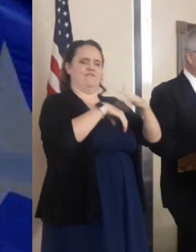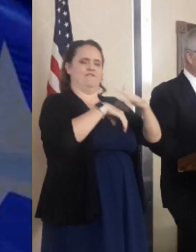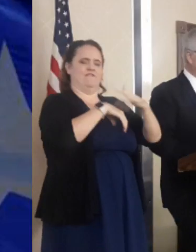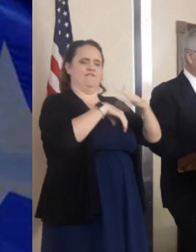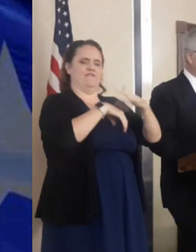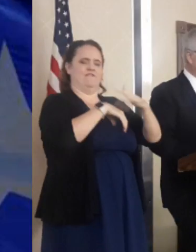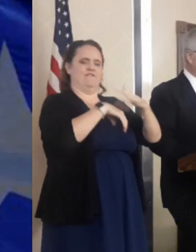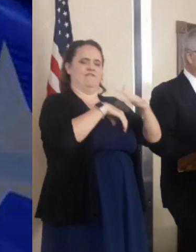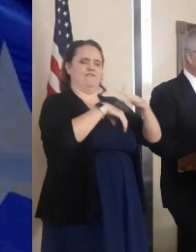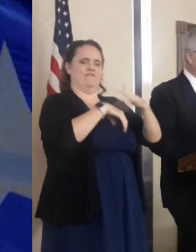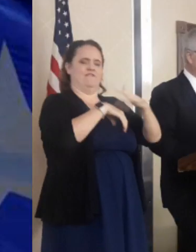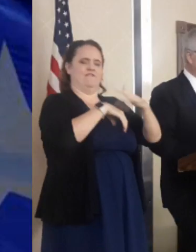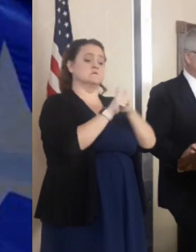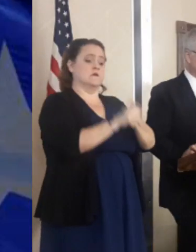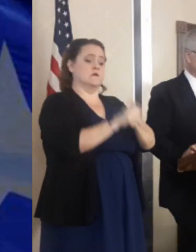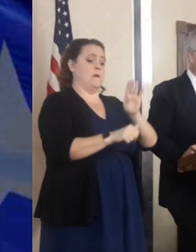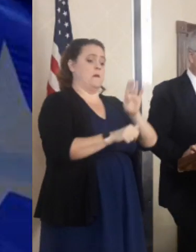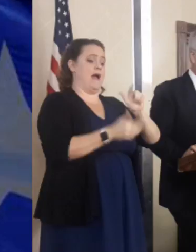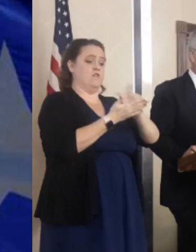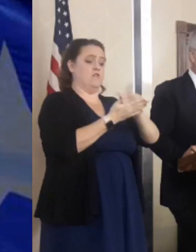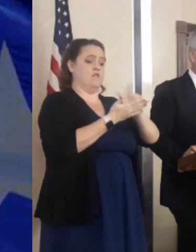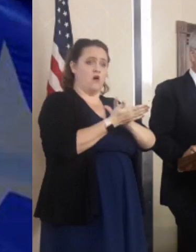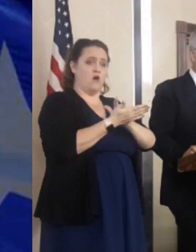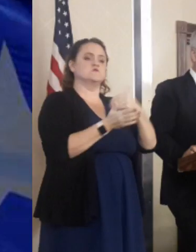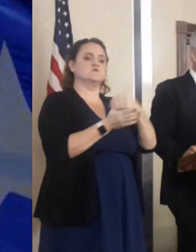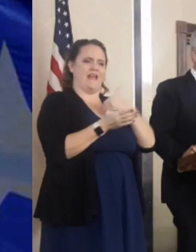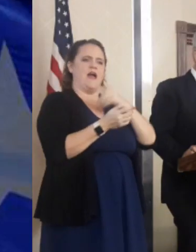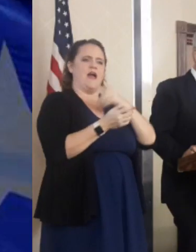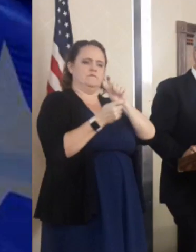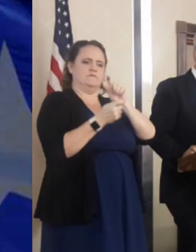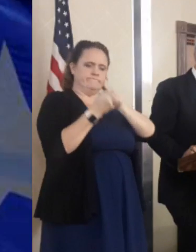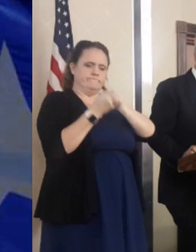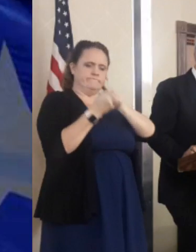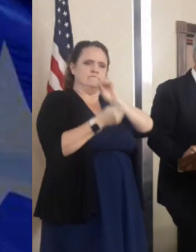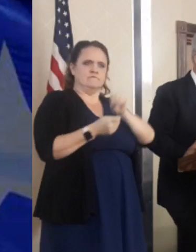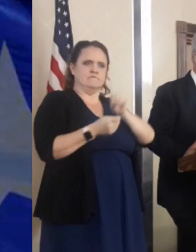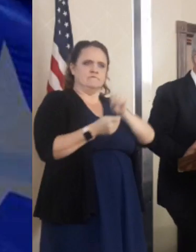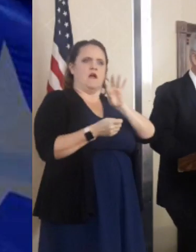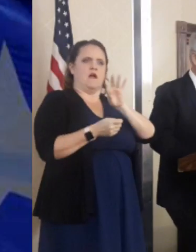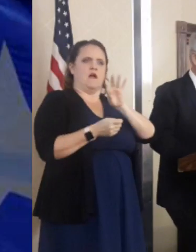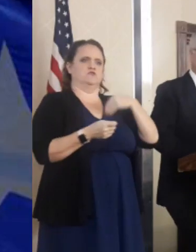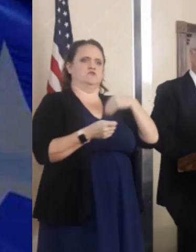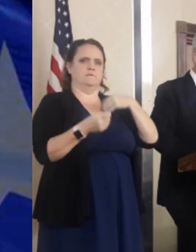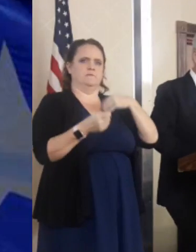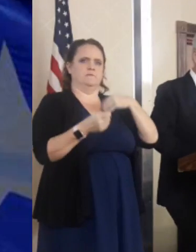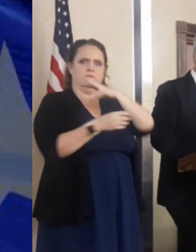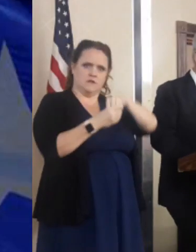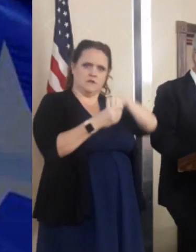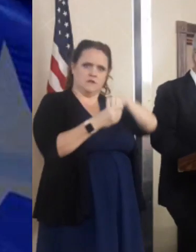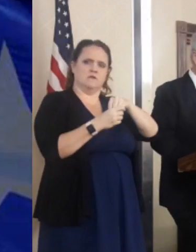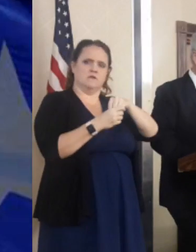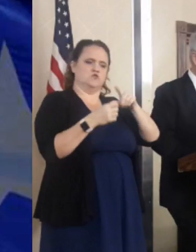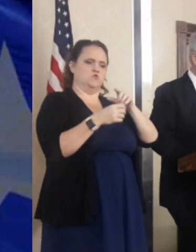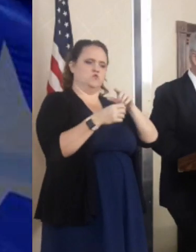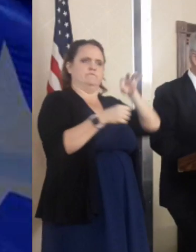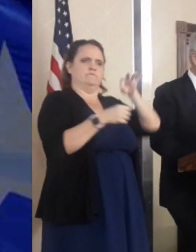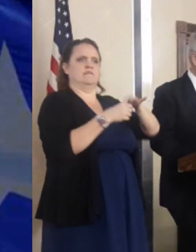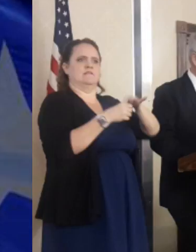SREC membership must participate in the filling of this vacancy. And we have sufficient votes today to